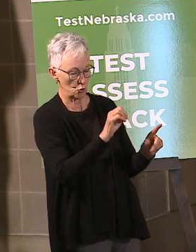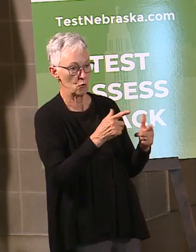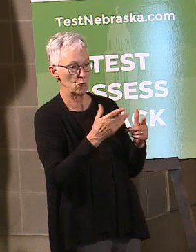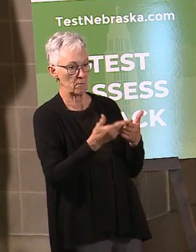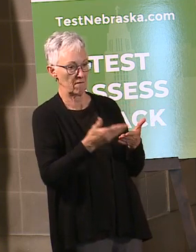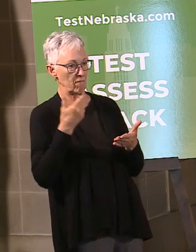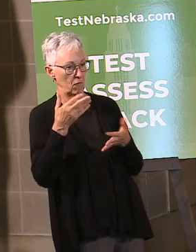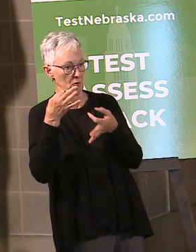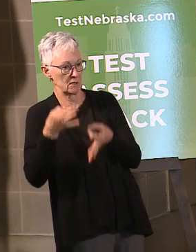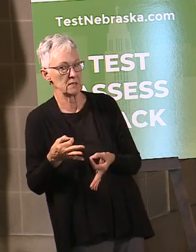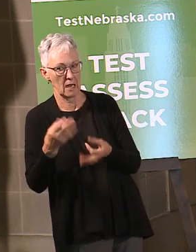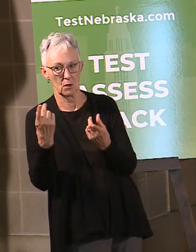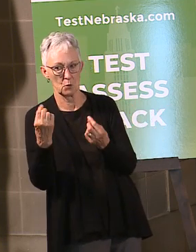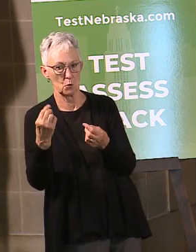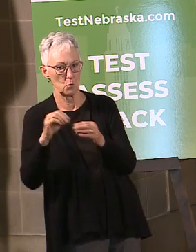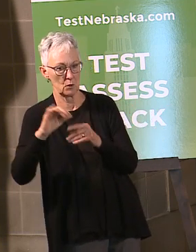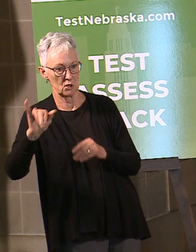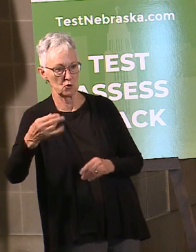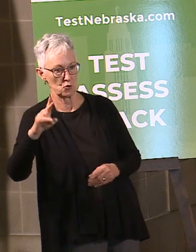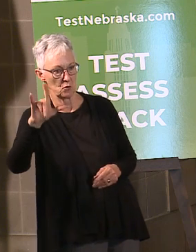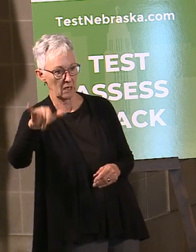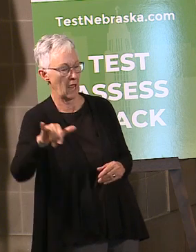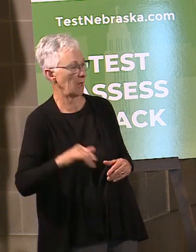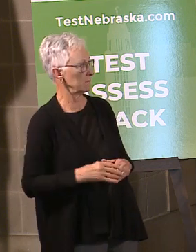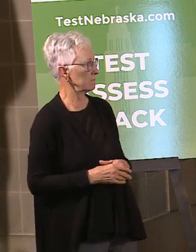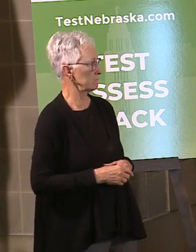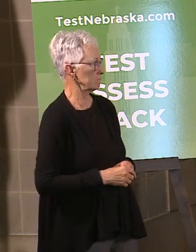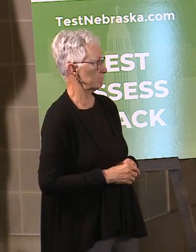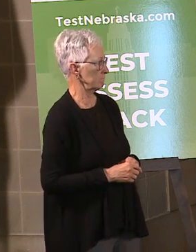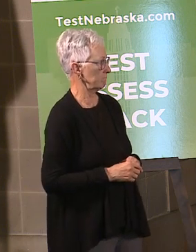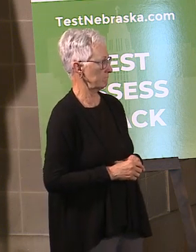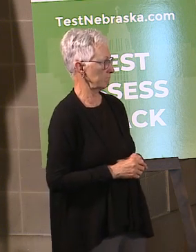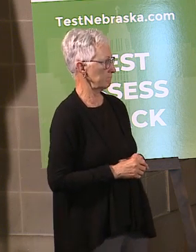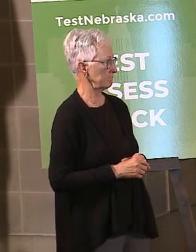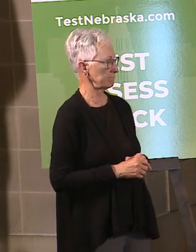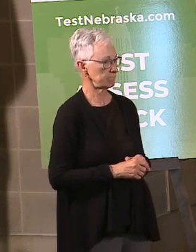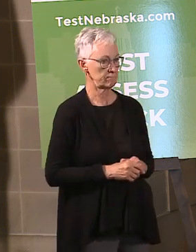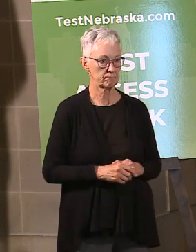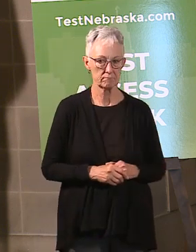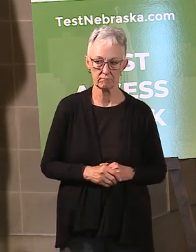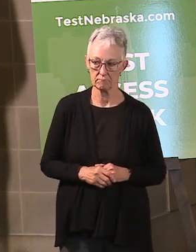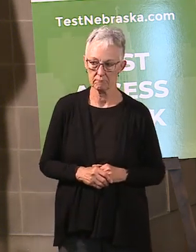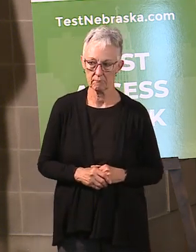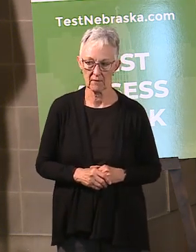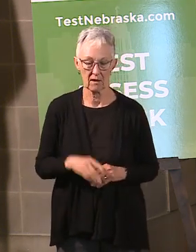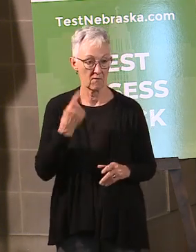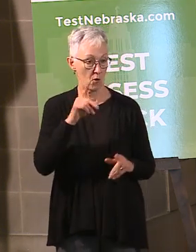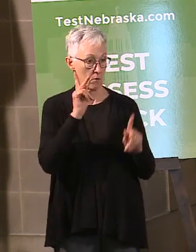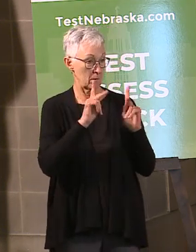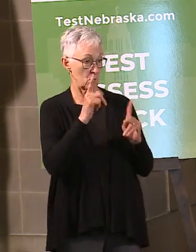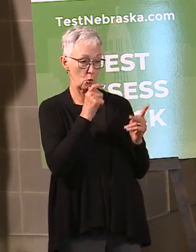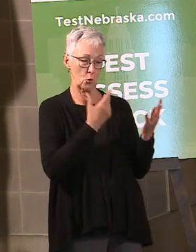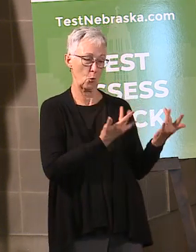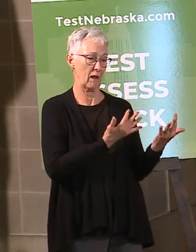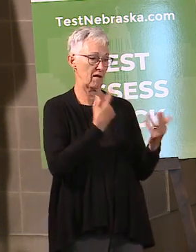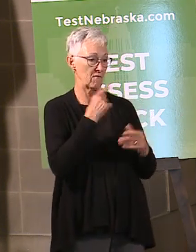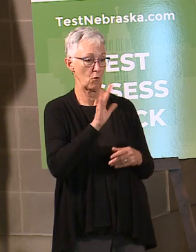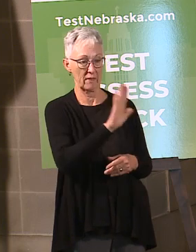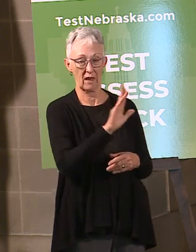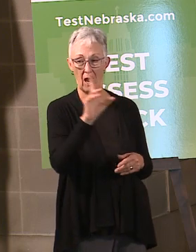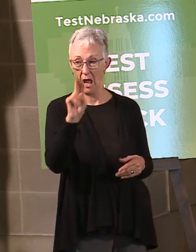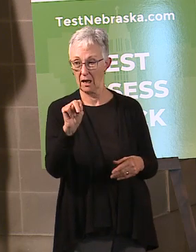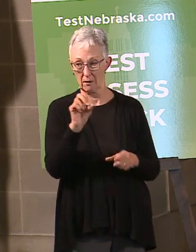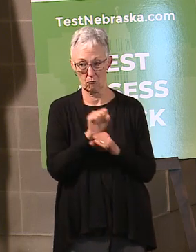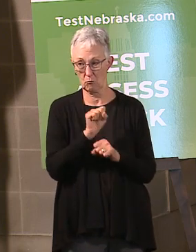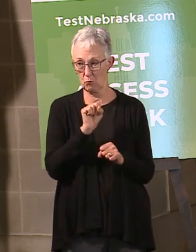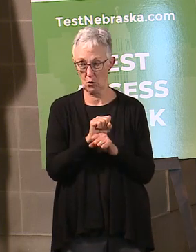for a long time to the point of giving up. What do you say to those people? So again, for the people who've been waiting for their unemployment checks, I think John talked